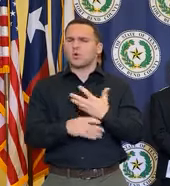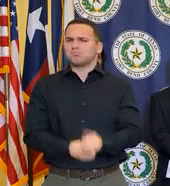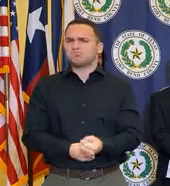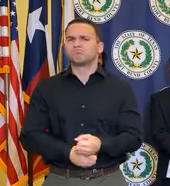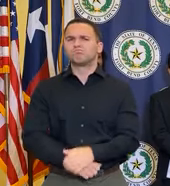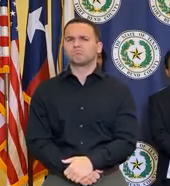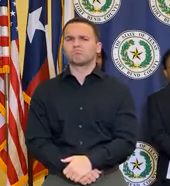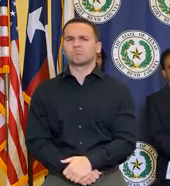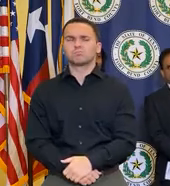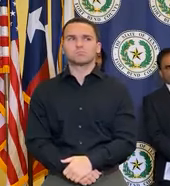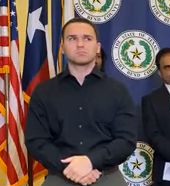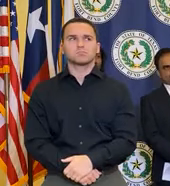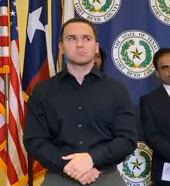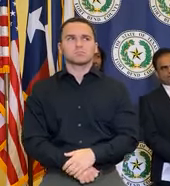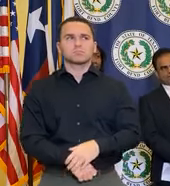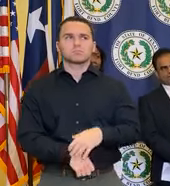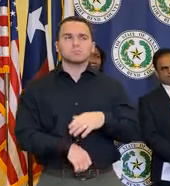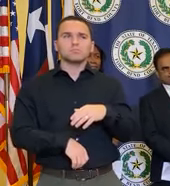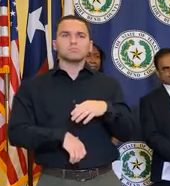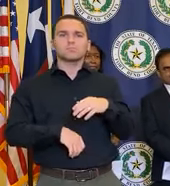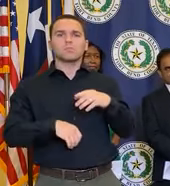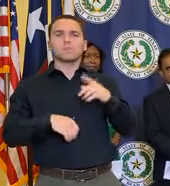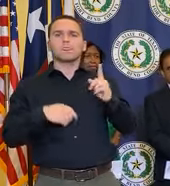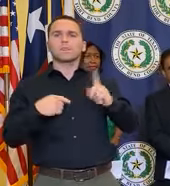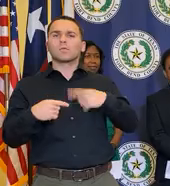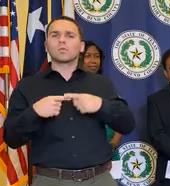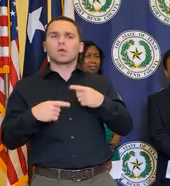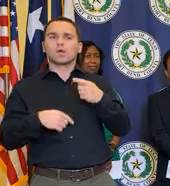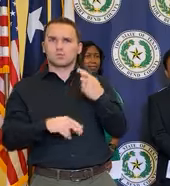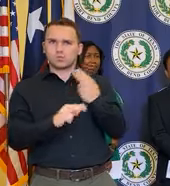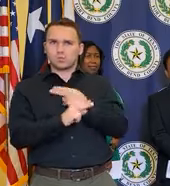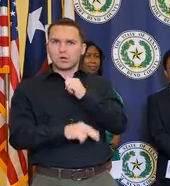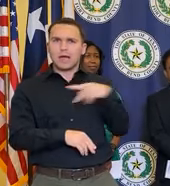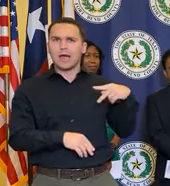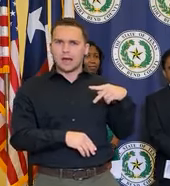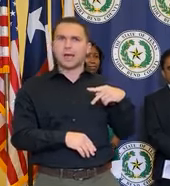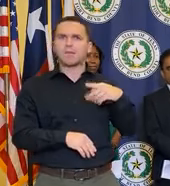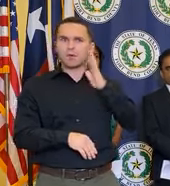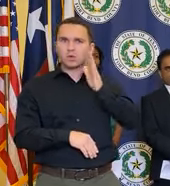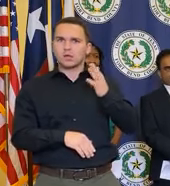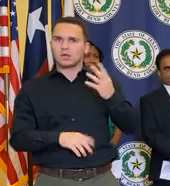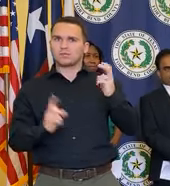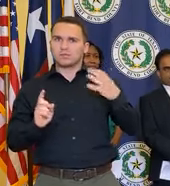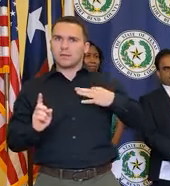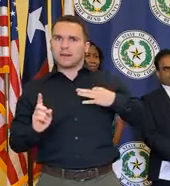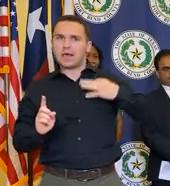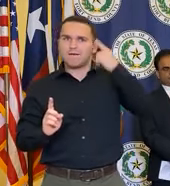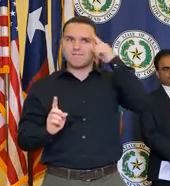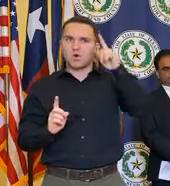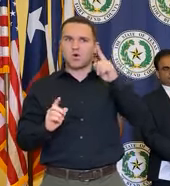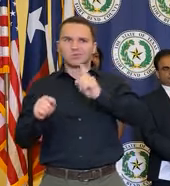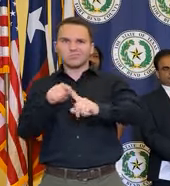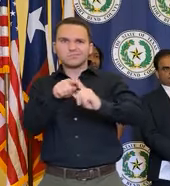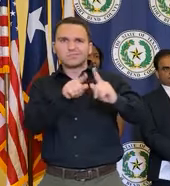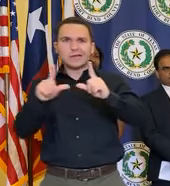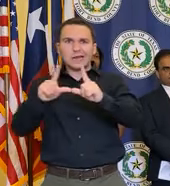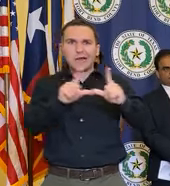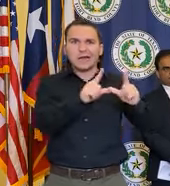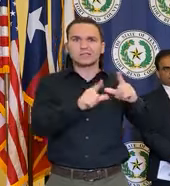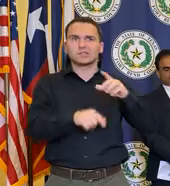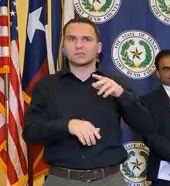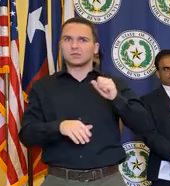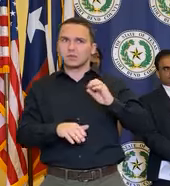But you are submitting, you can apply for different licenses and stuff. So there will be some secure, or there will be some sensitive data submitted on